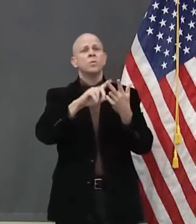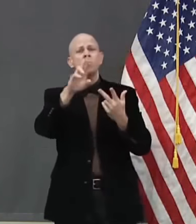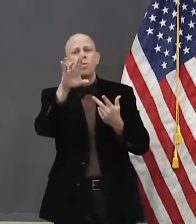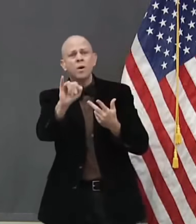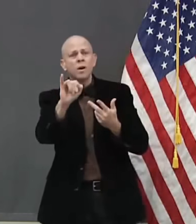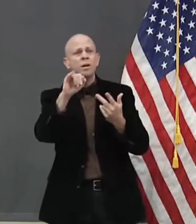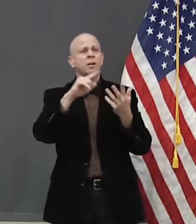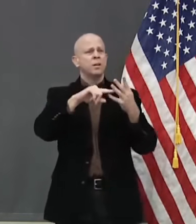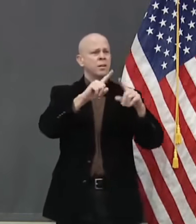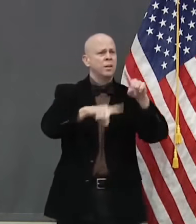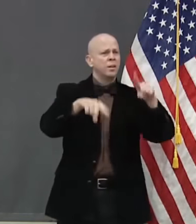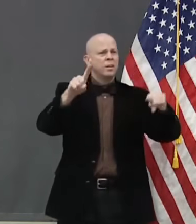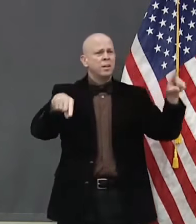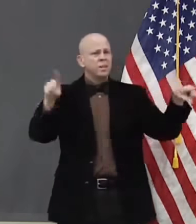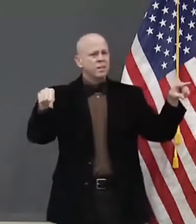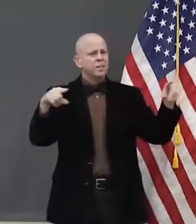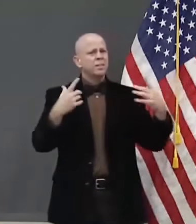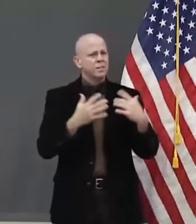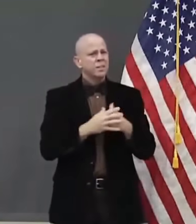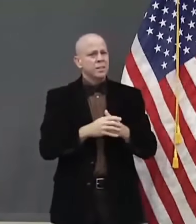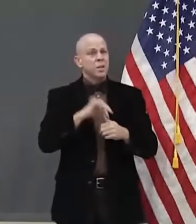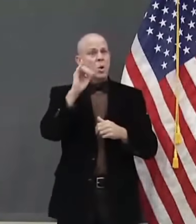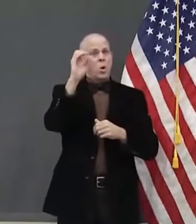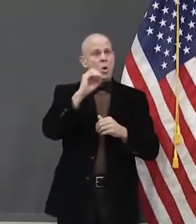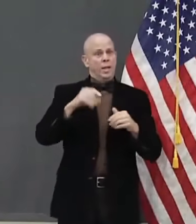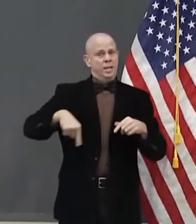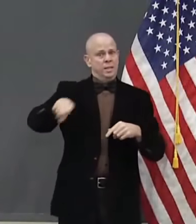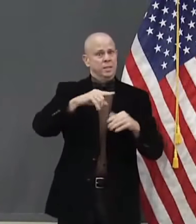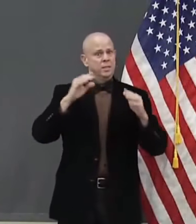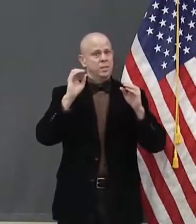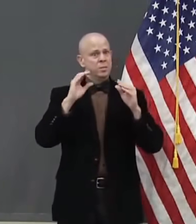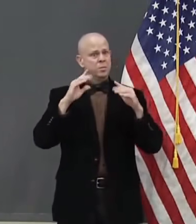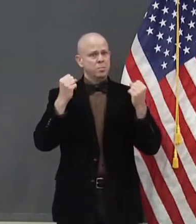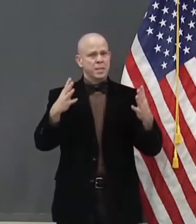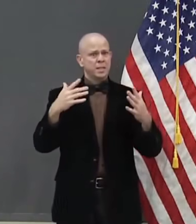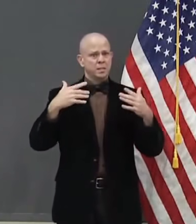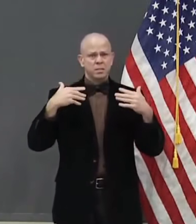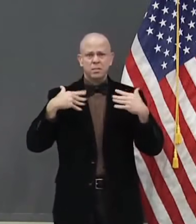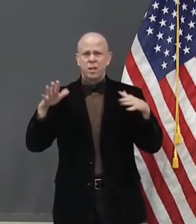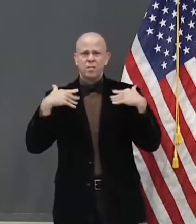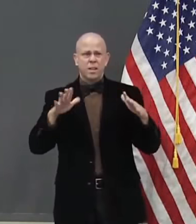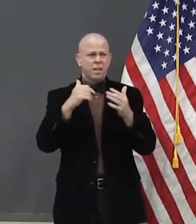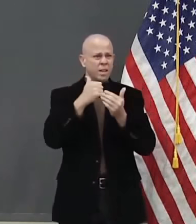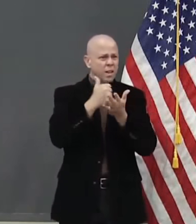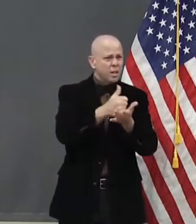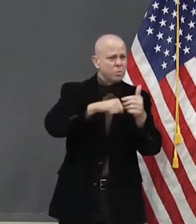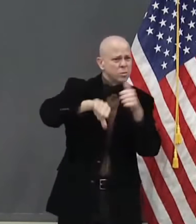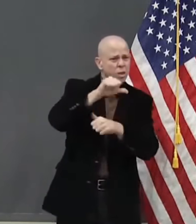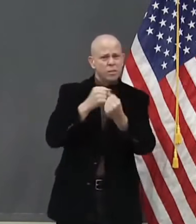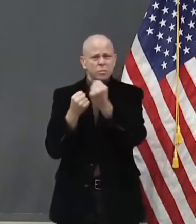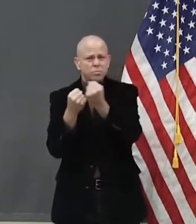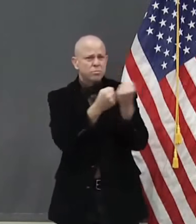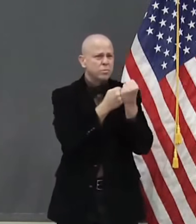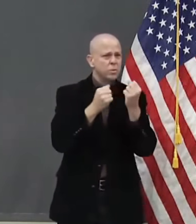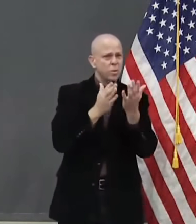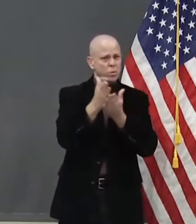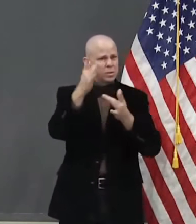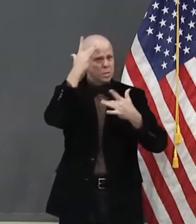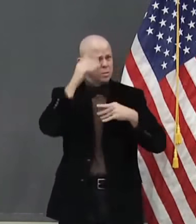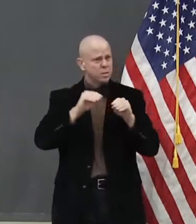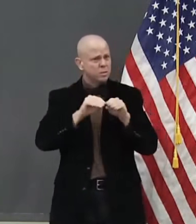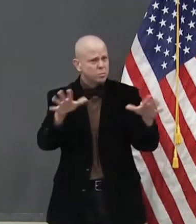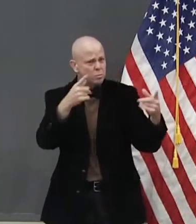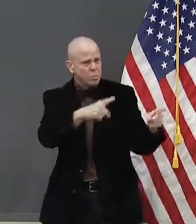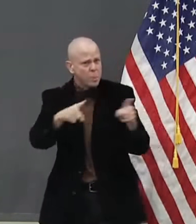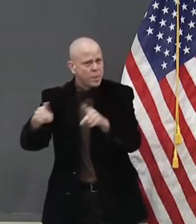made incredibly difficult and tremendous sacrifices to help each other throughout this pandemic, which is why